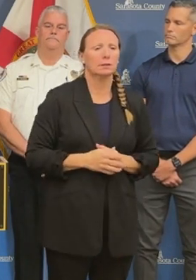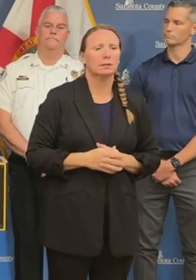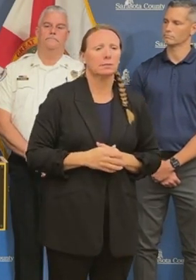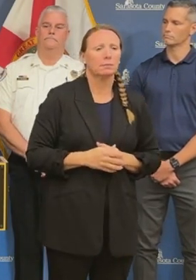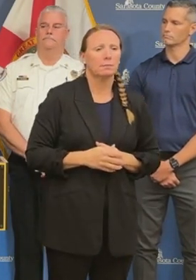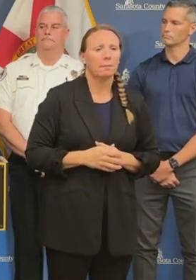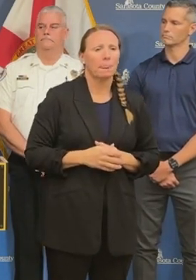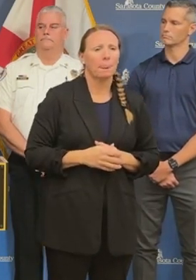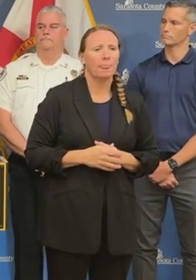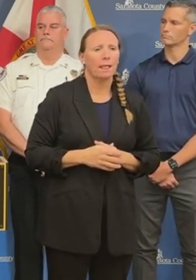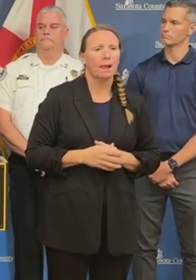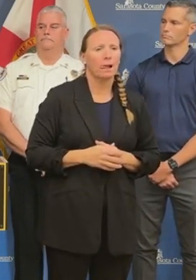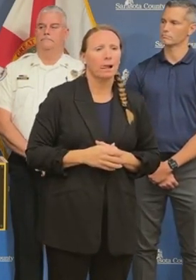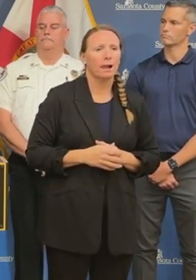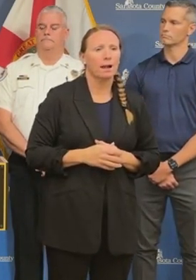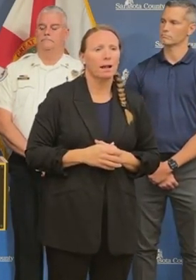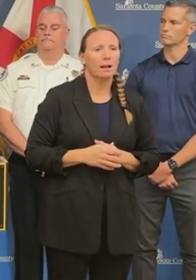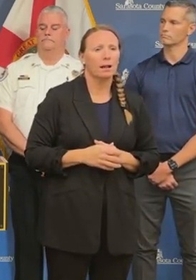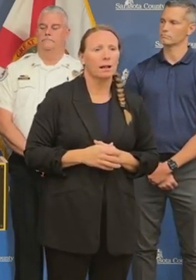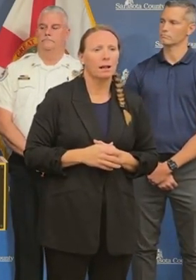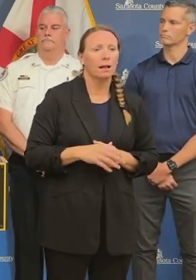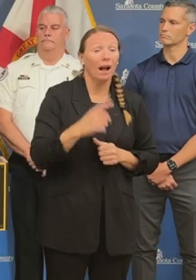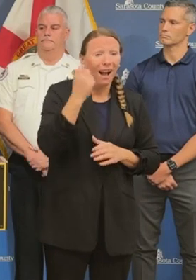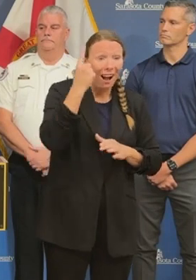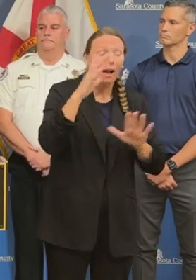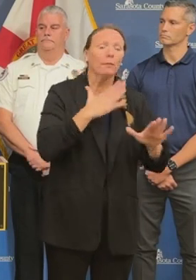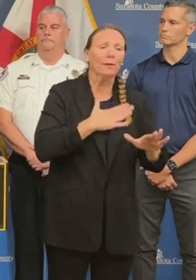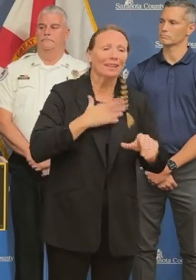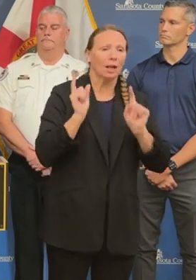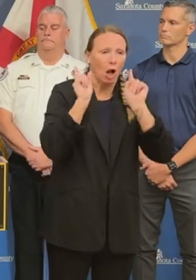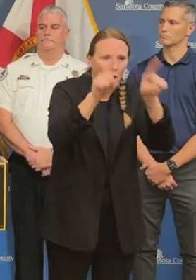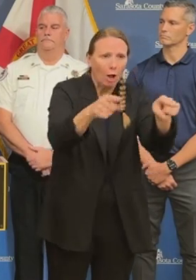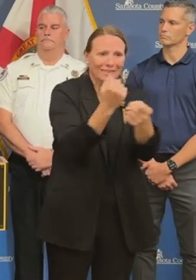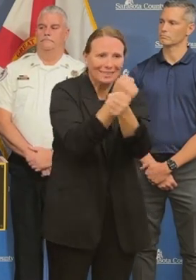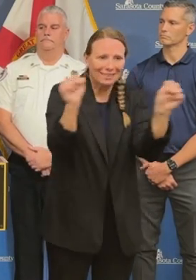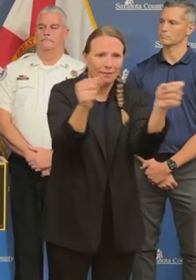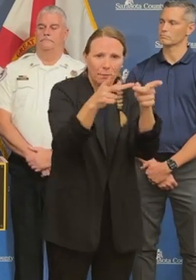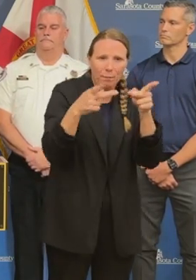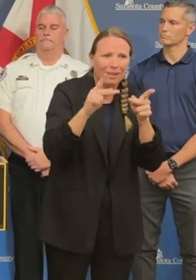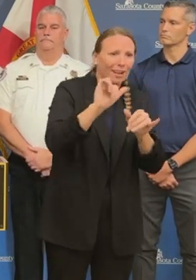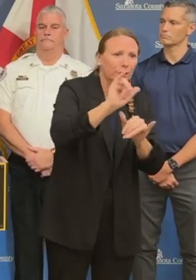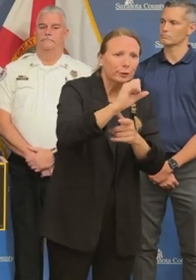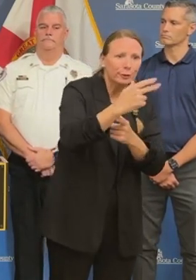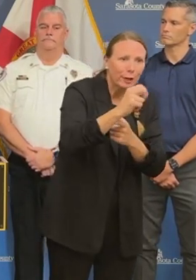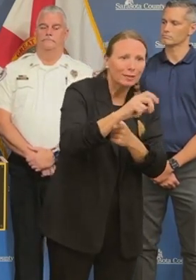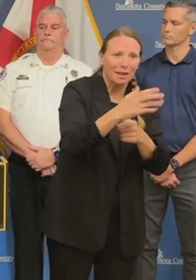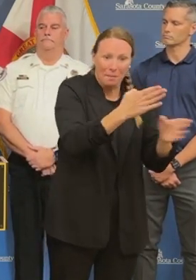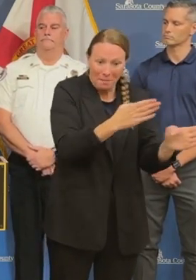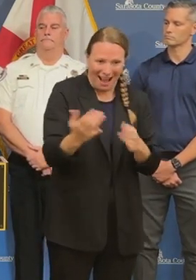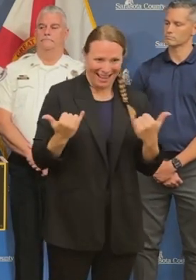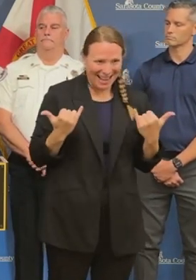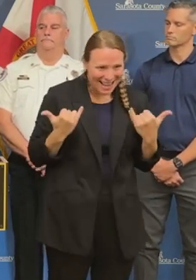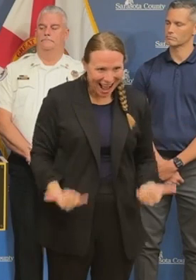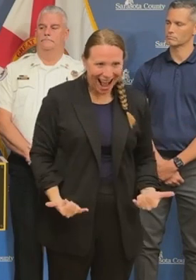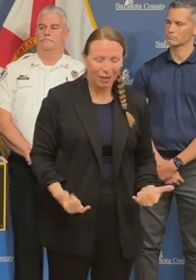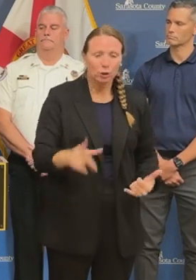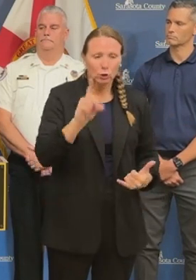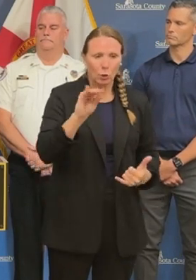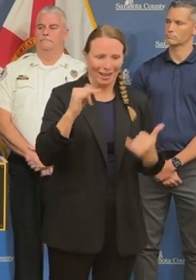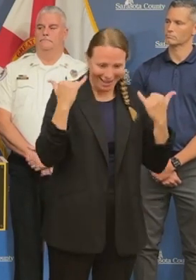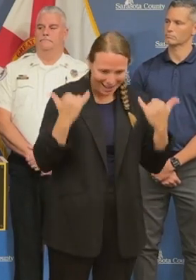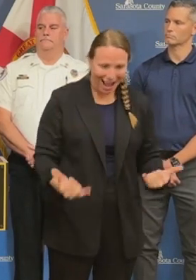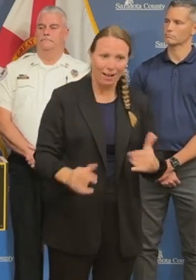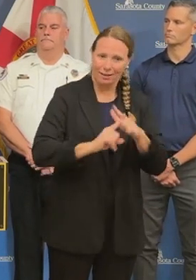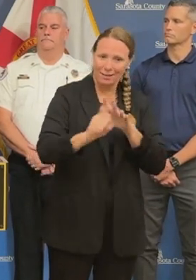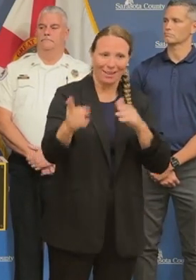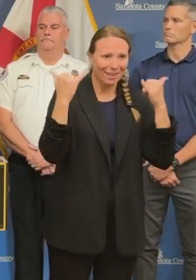again, is to get to a safe place. Execute your plan today and get out of here. We escaped Hurricane